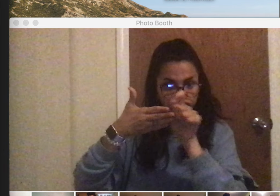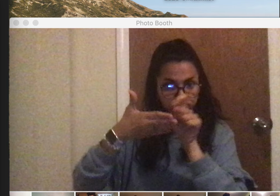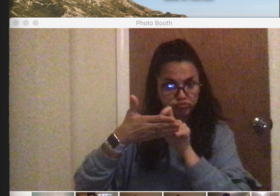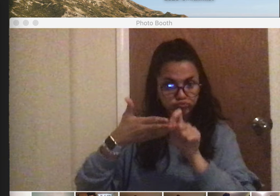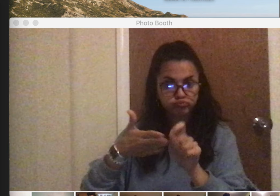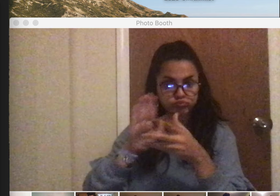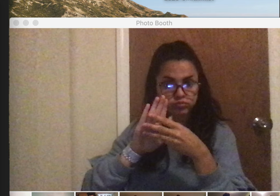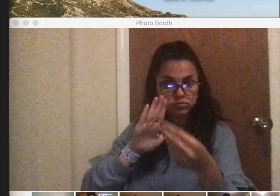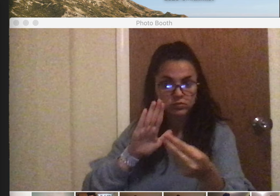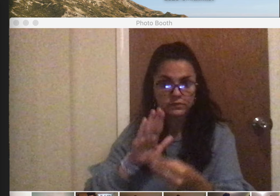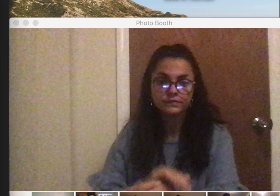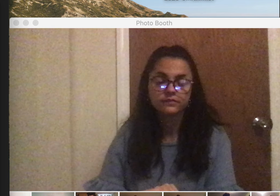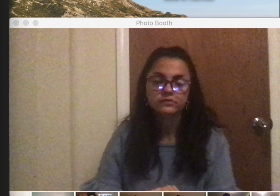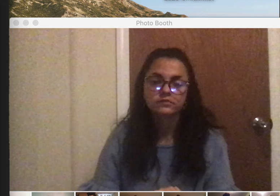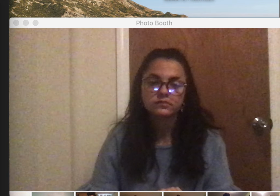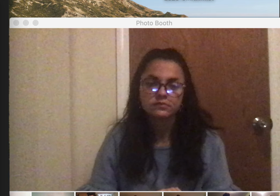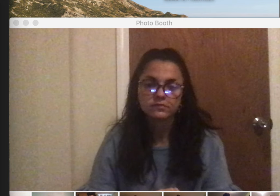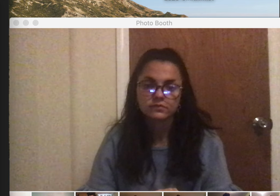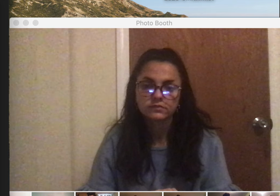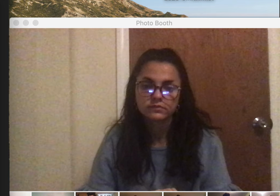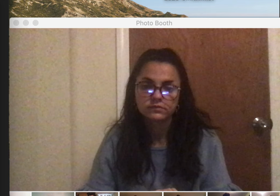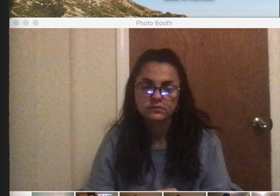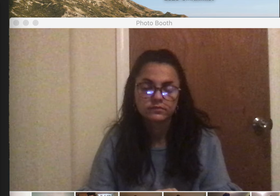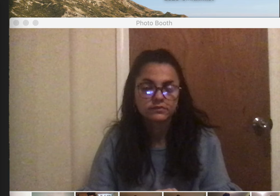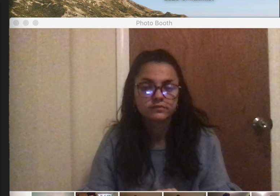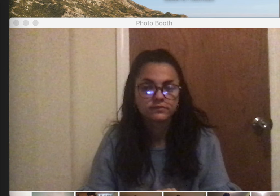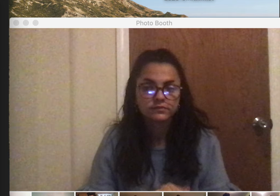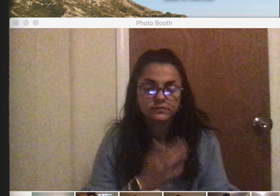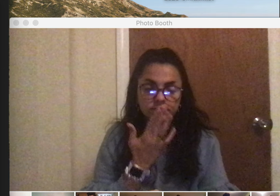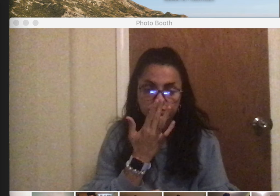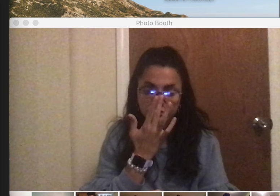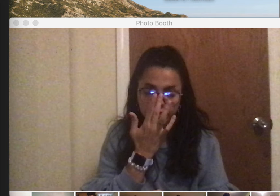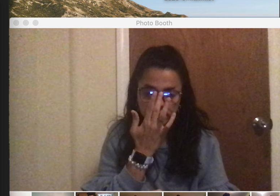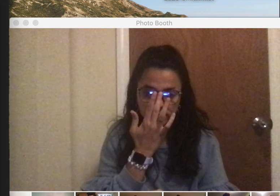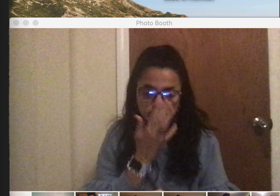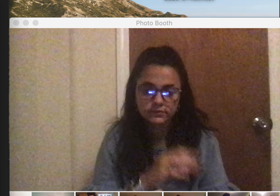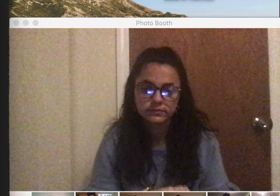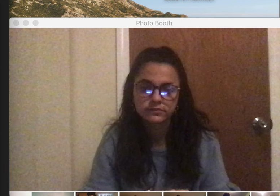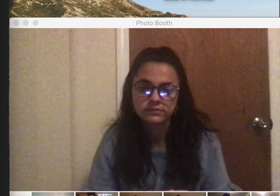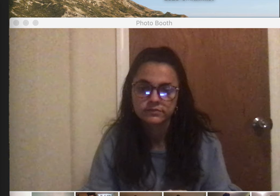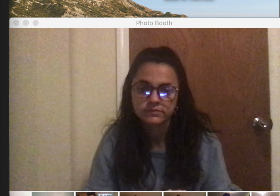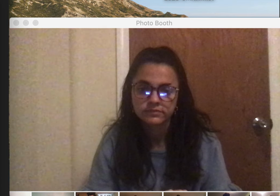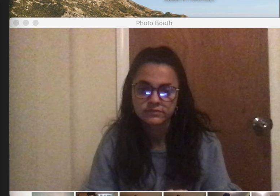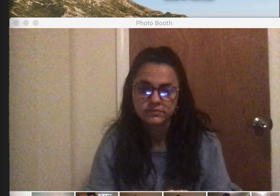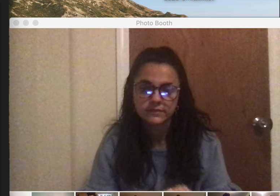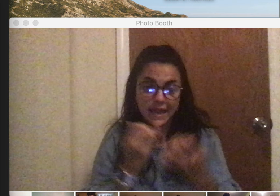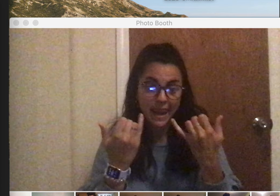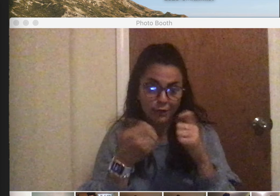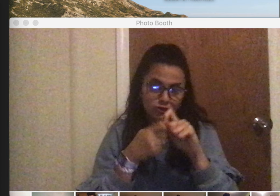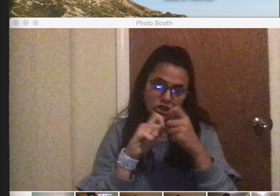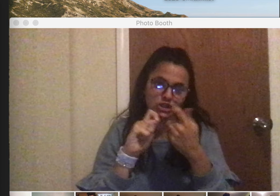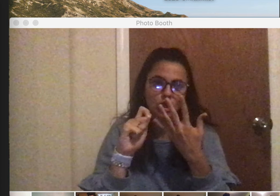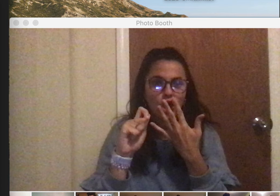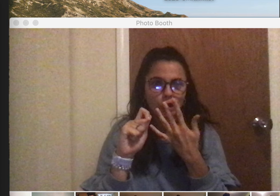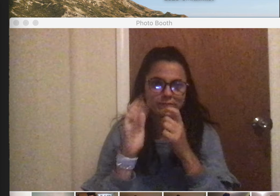bases. All right, so let's change up the color.